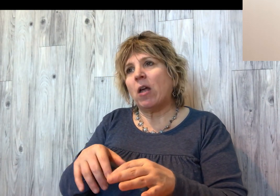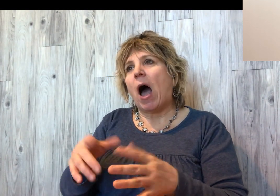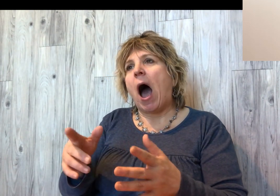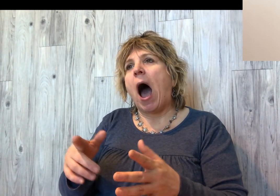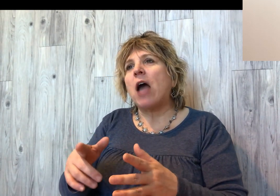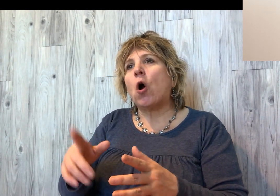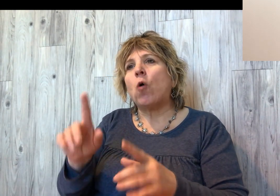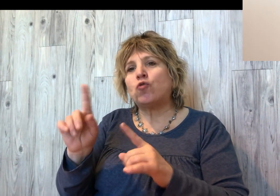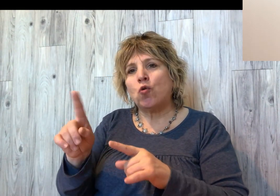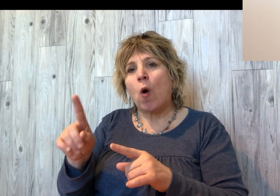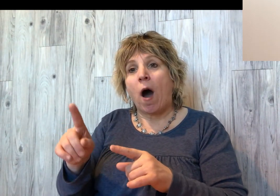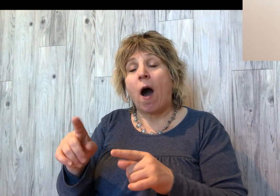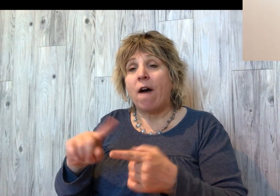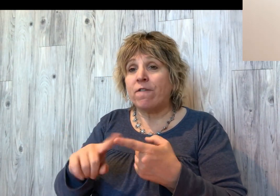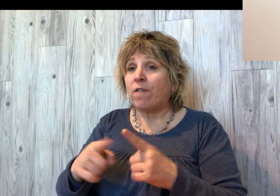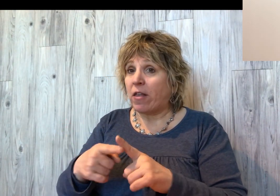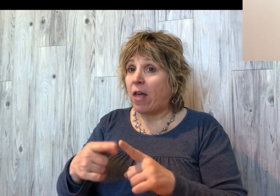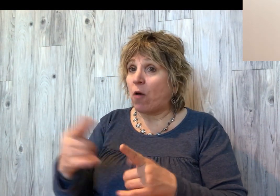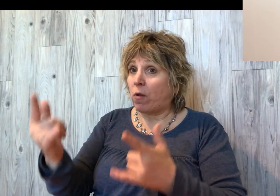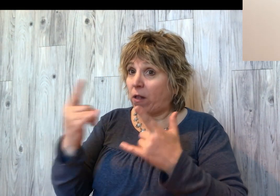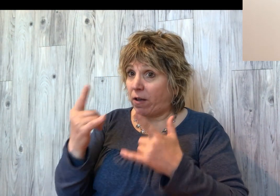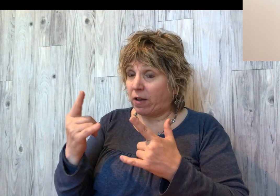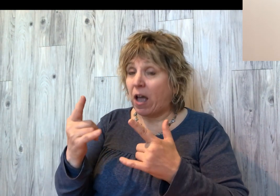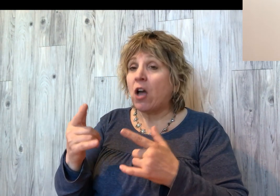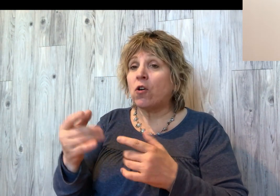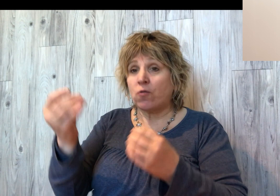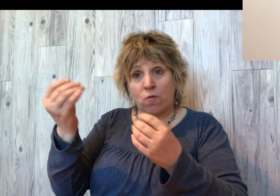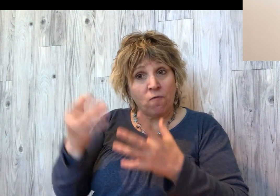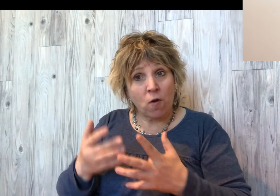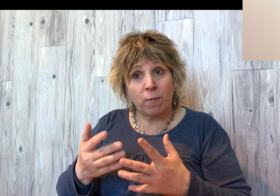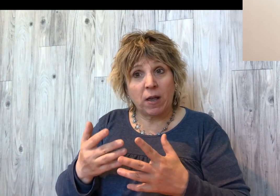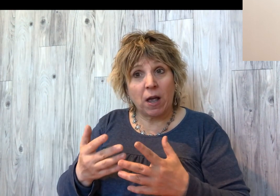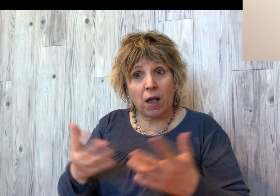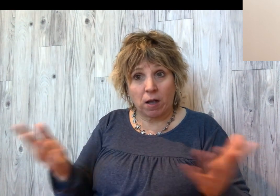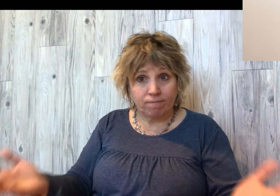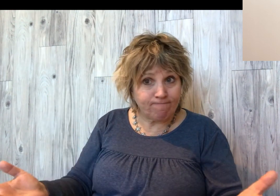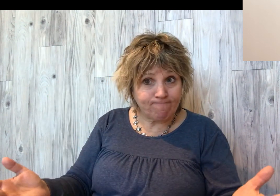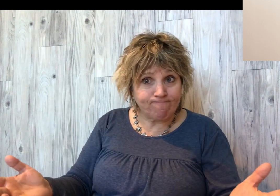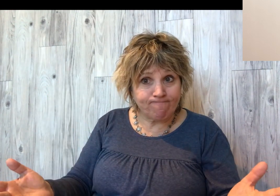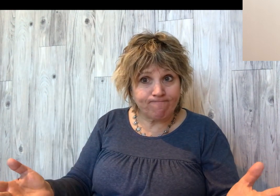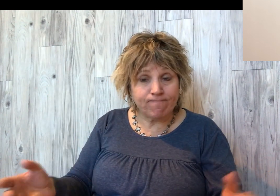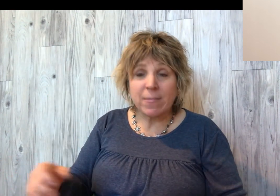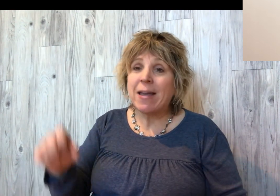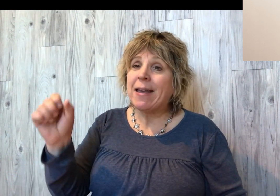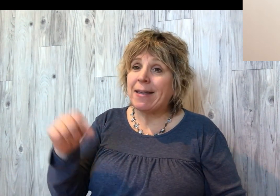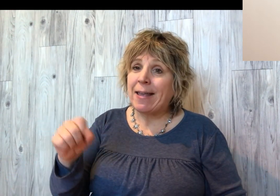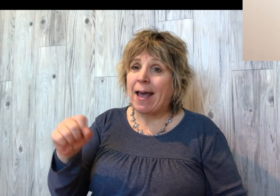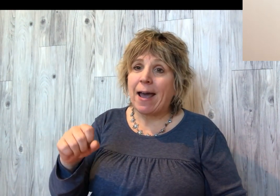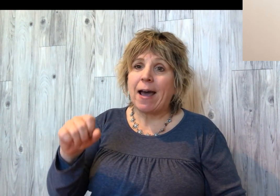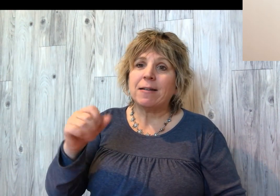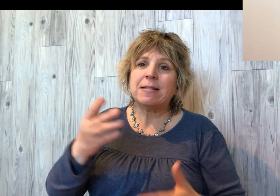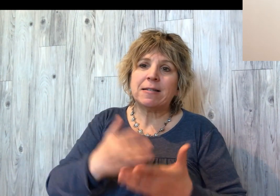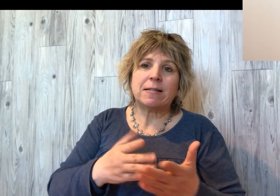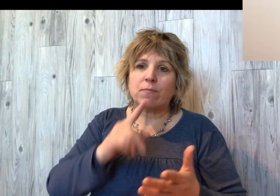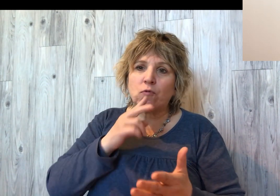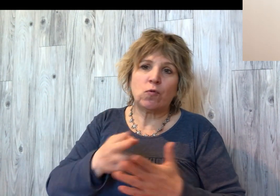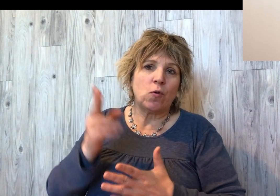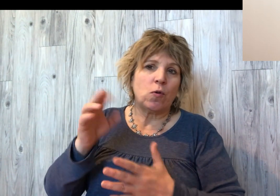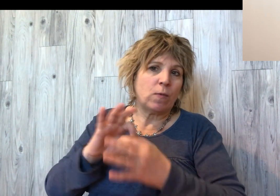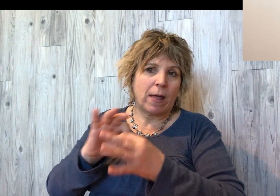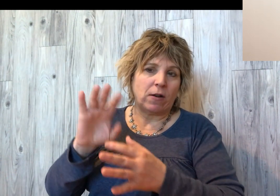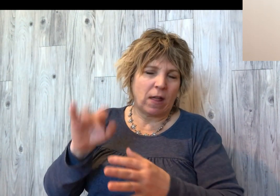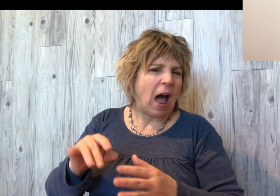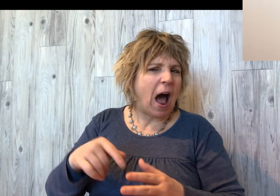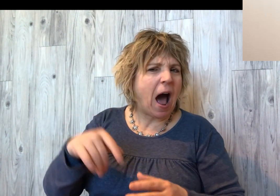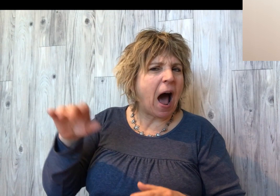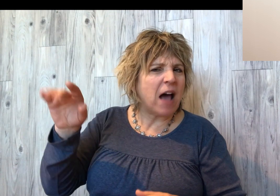sad things are. I go to a friend who I know who will love me enough to go, yeah, there might be some truth in that.